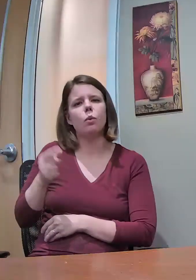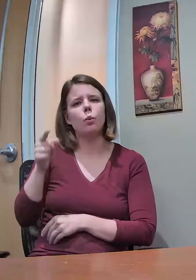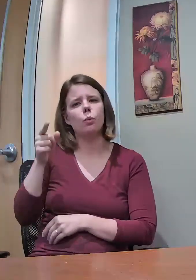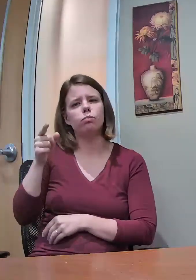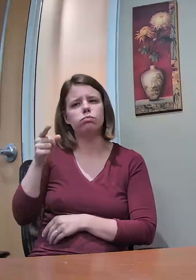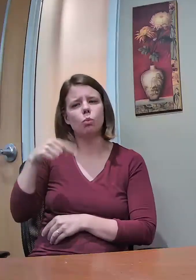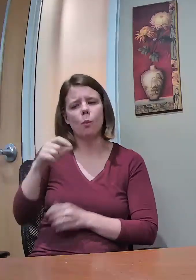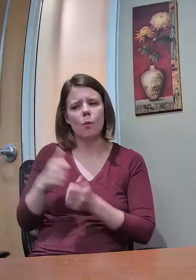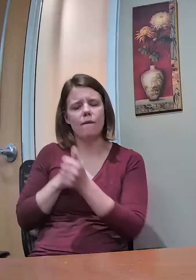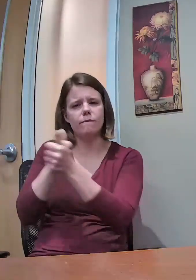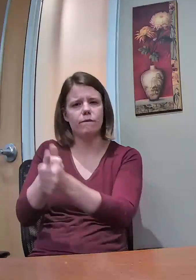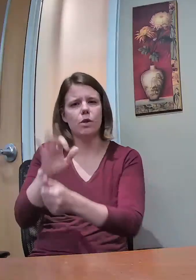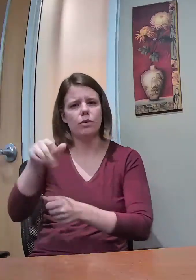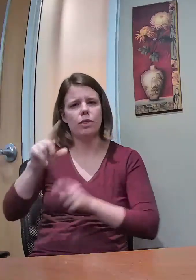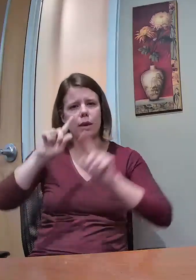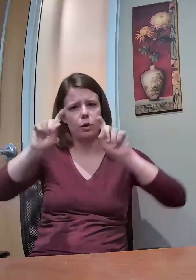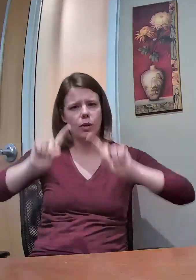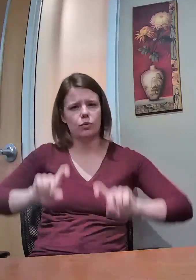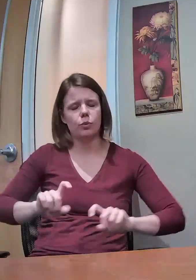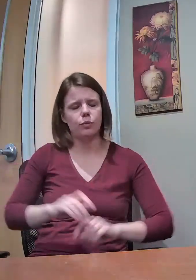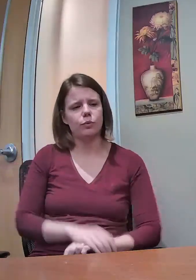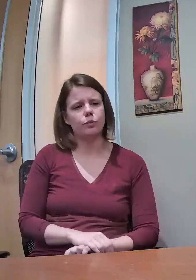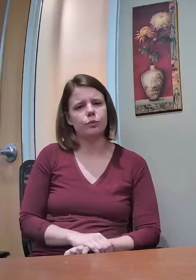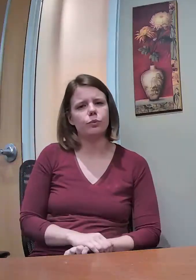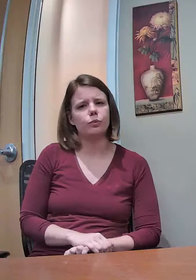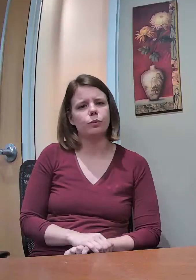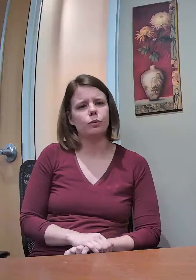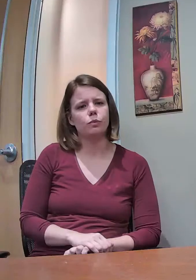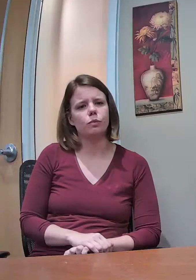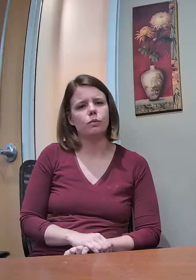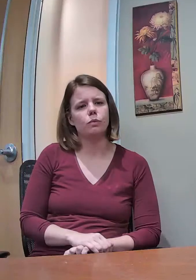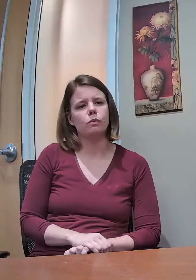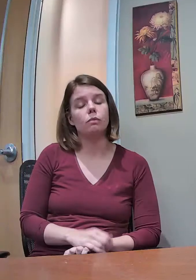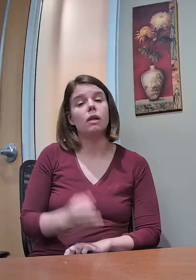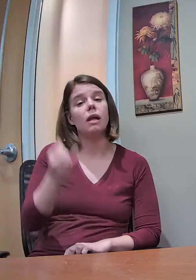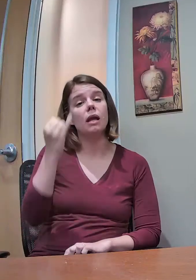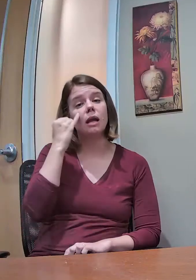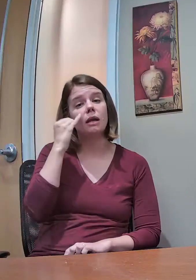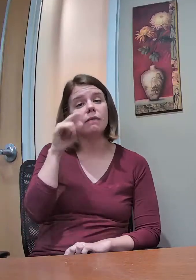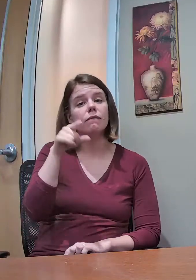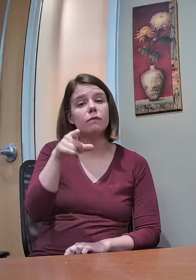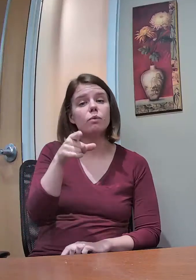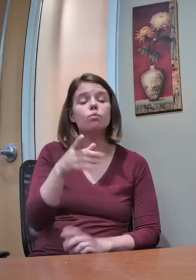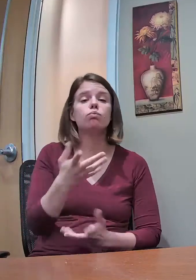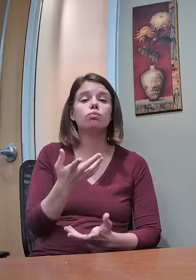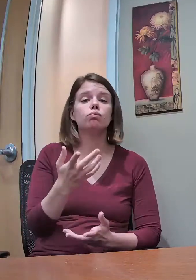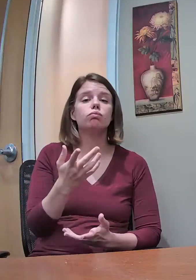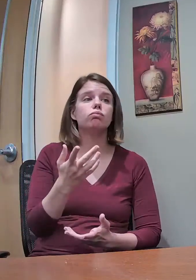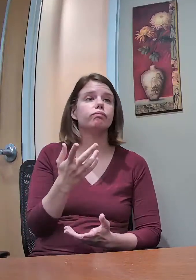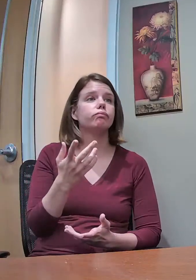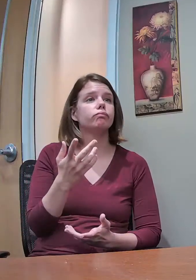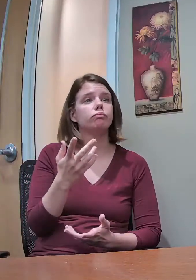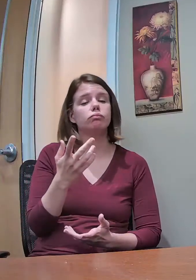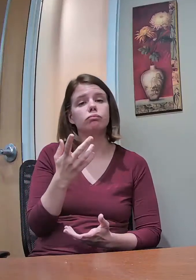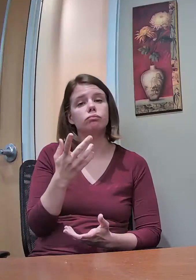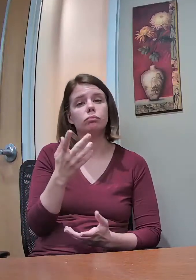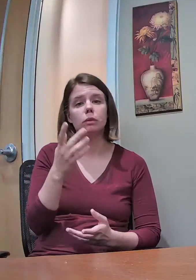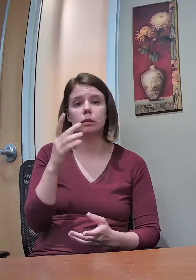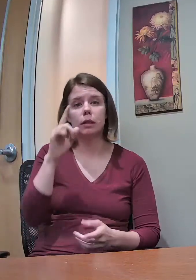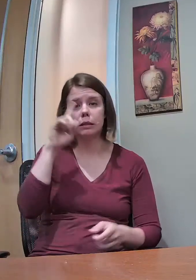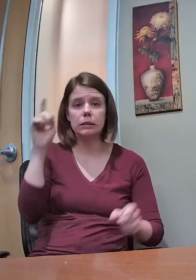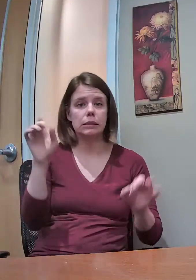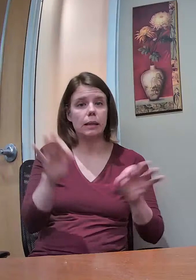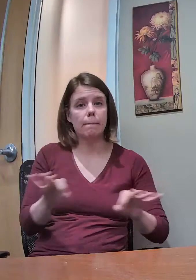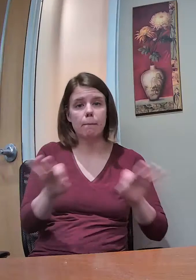And if you are coming to visit with any kind of essential caregiver, general visitor, outdoor visitor, you